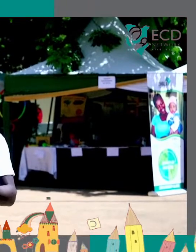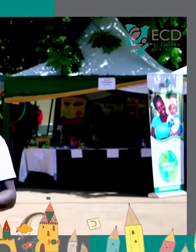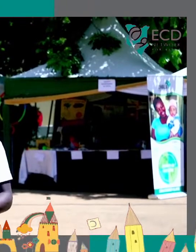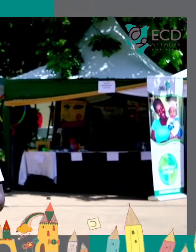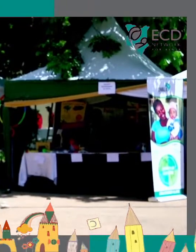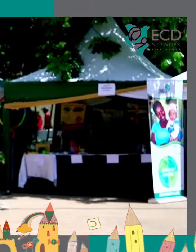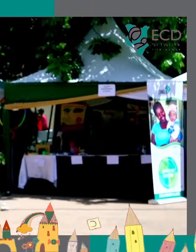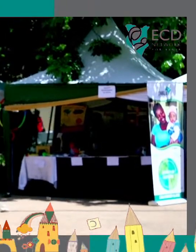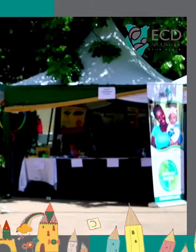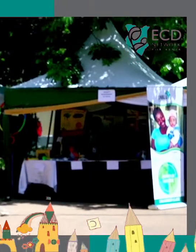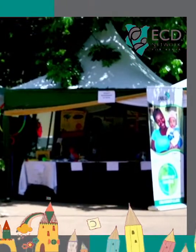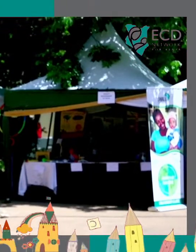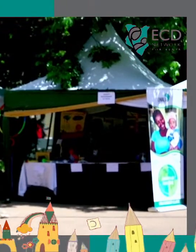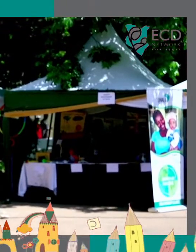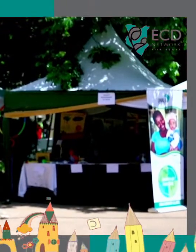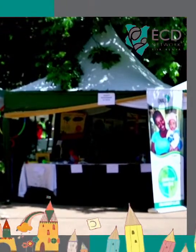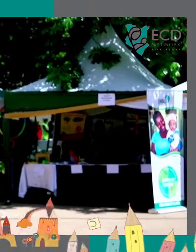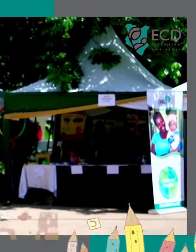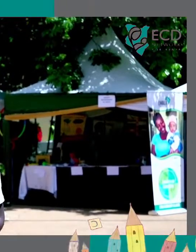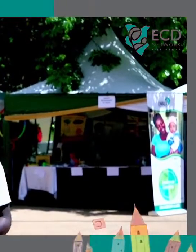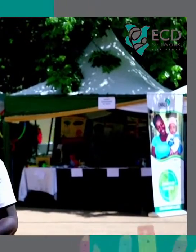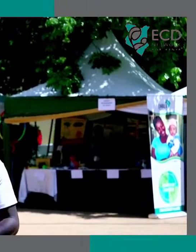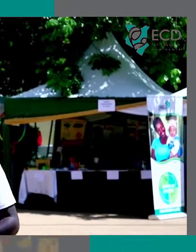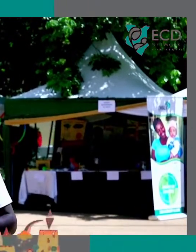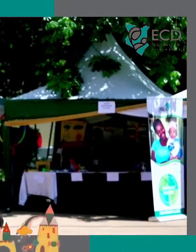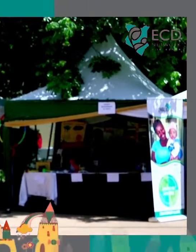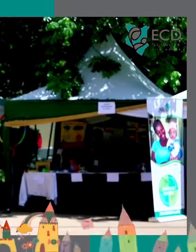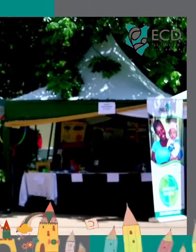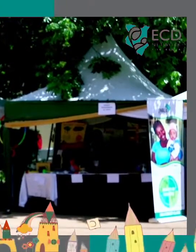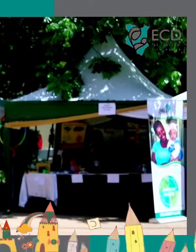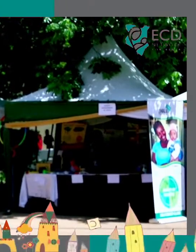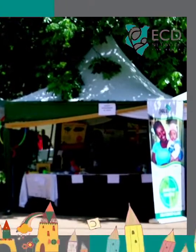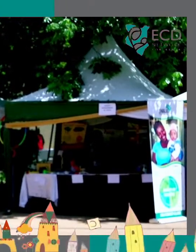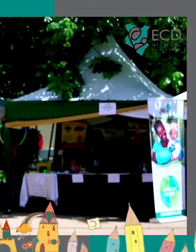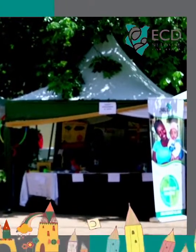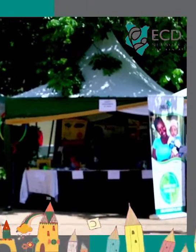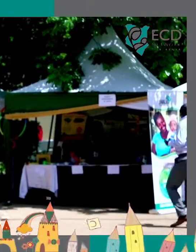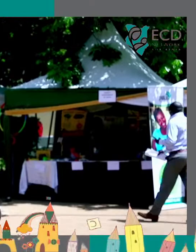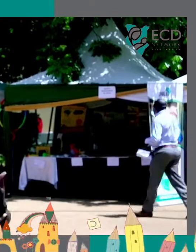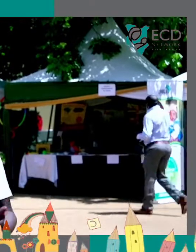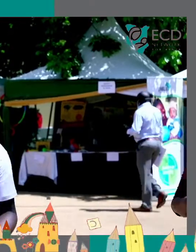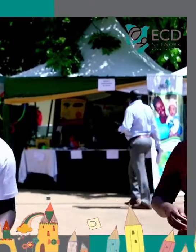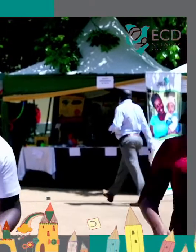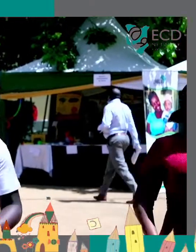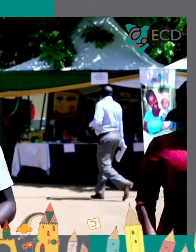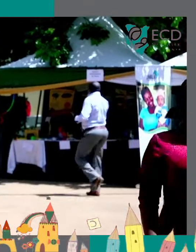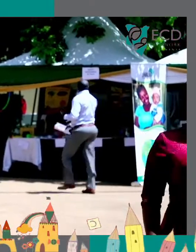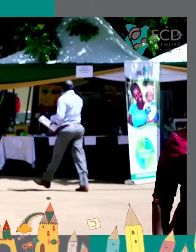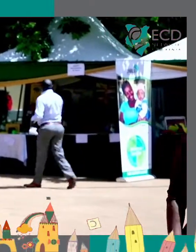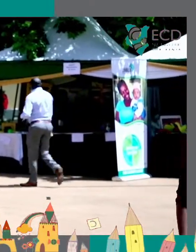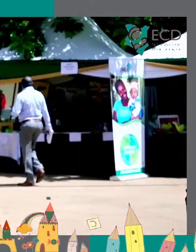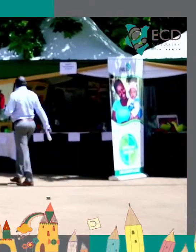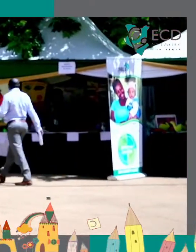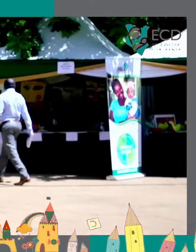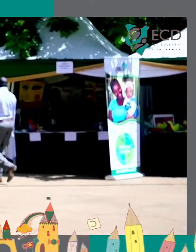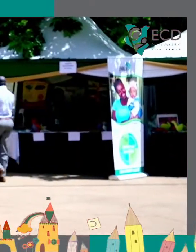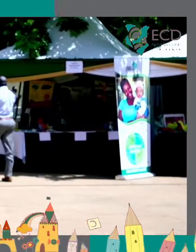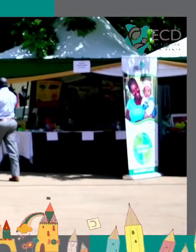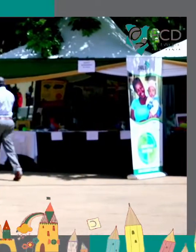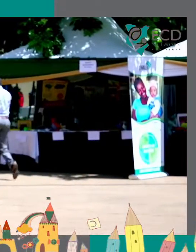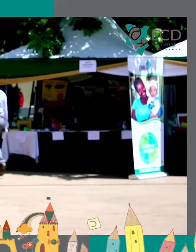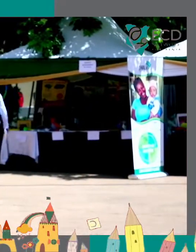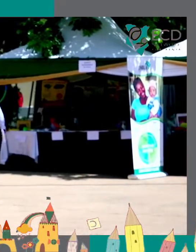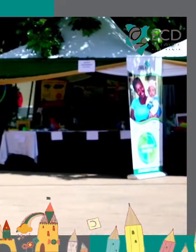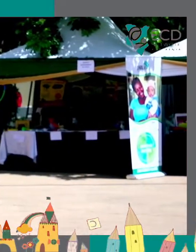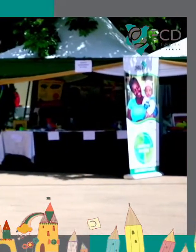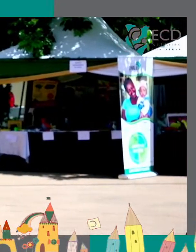where children are really valued, and the needs of children and the voices of children are really taken care of. So let me get another